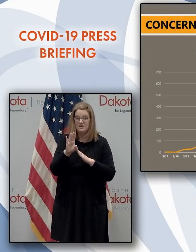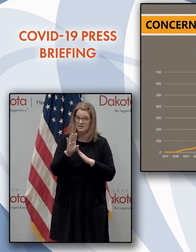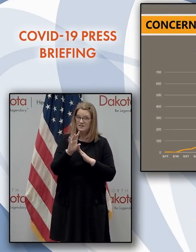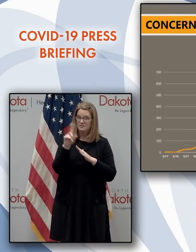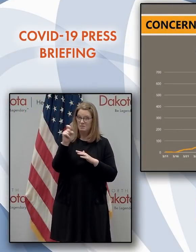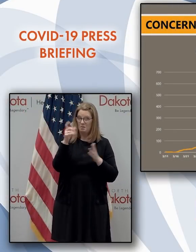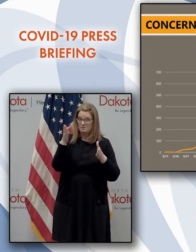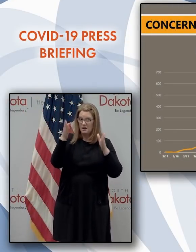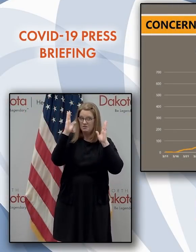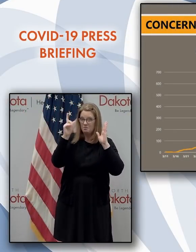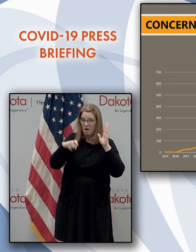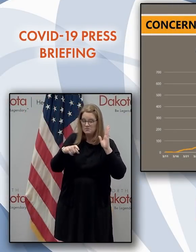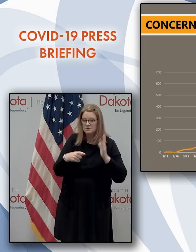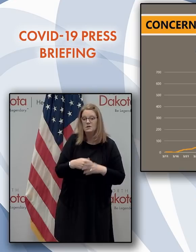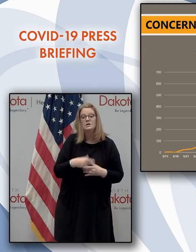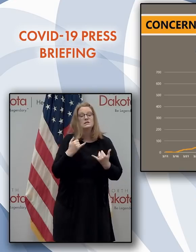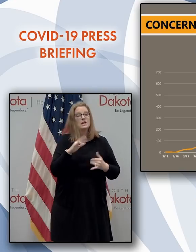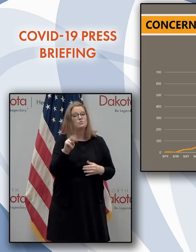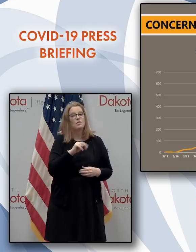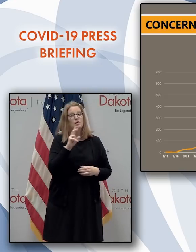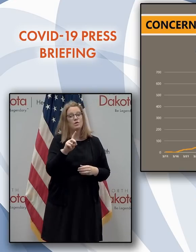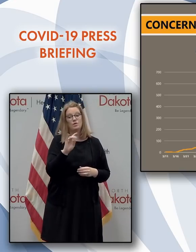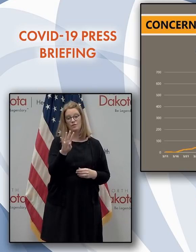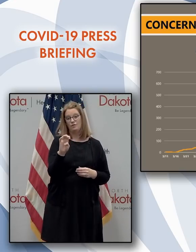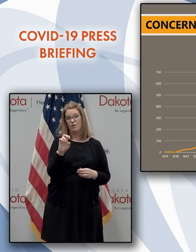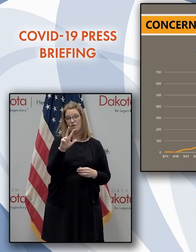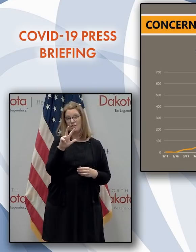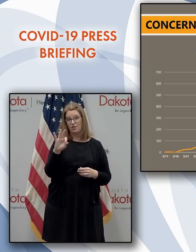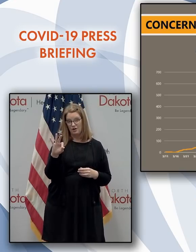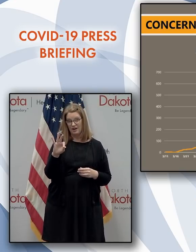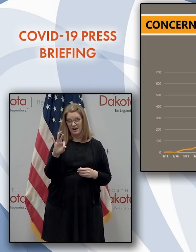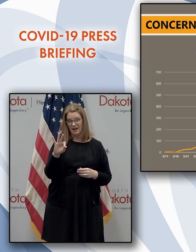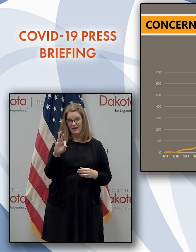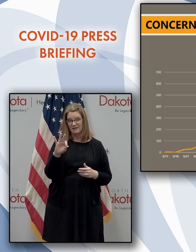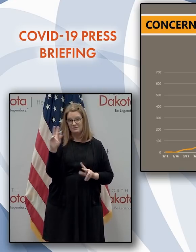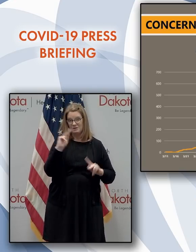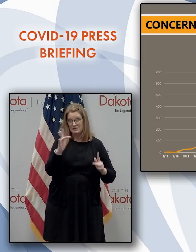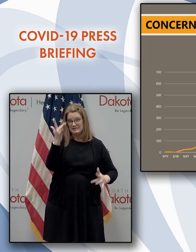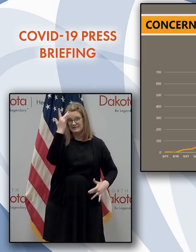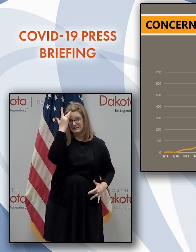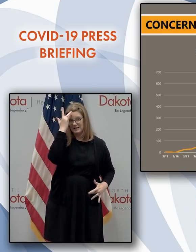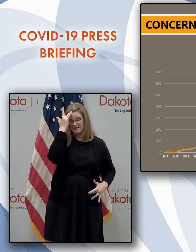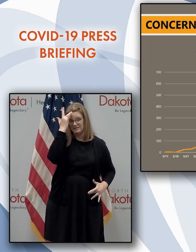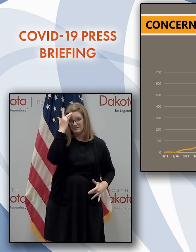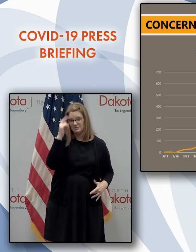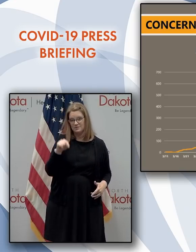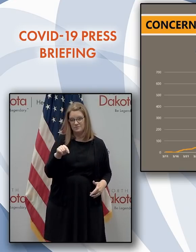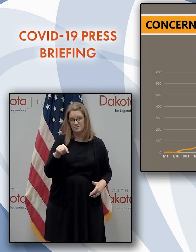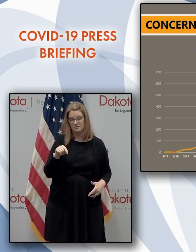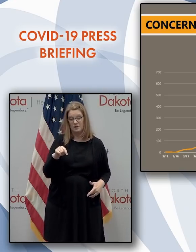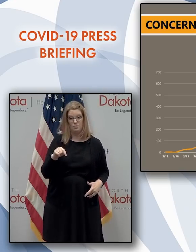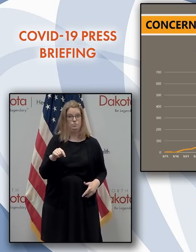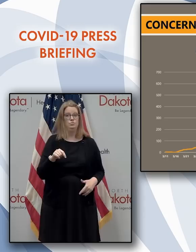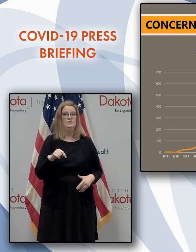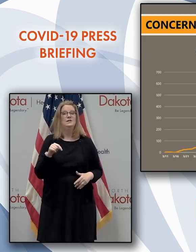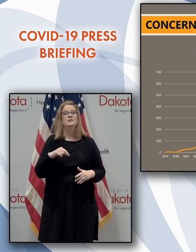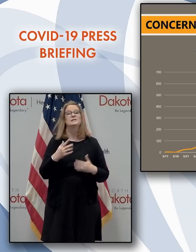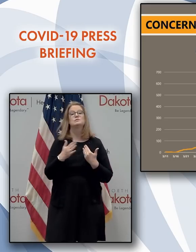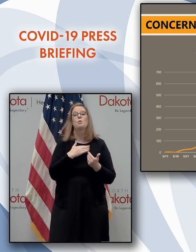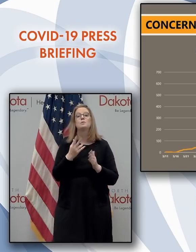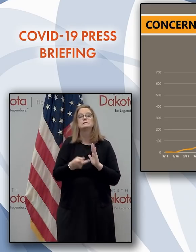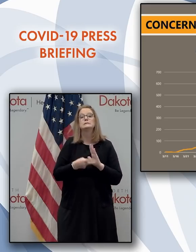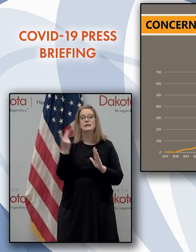to. Today in North Dakota, there's 439 active cases, and this is nearly double the number of active